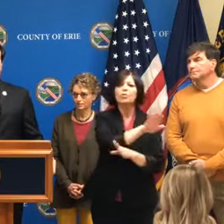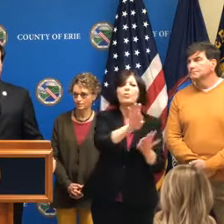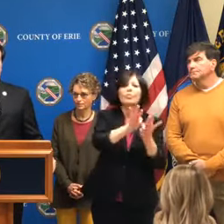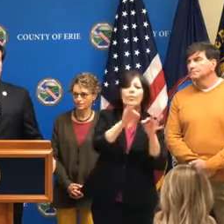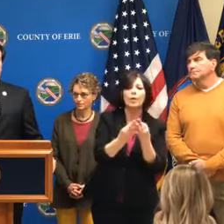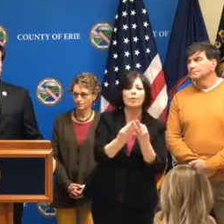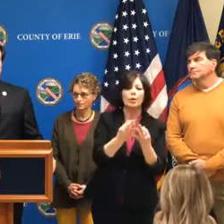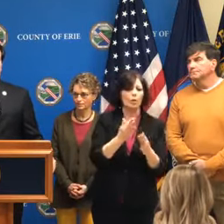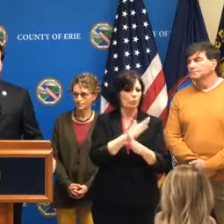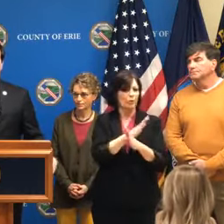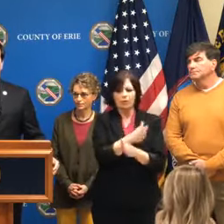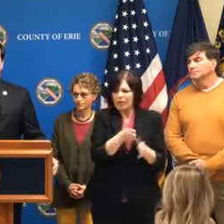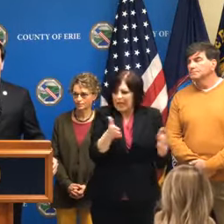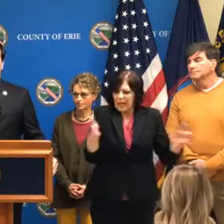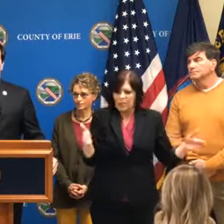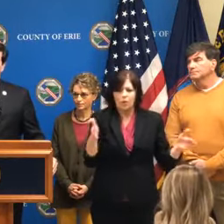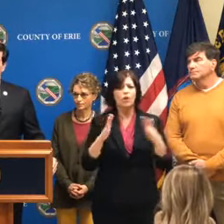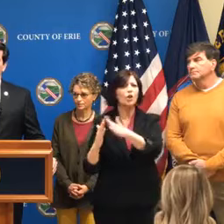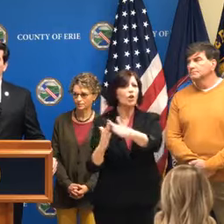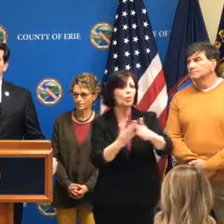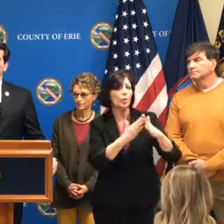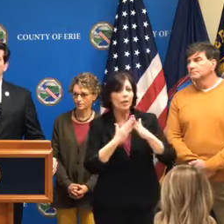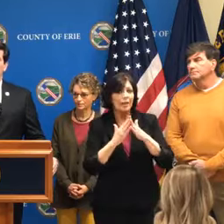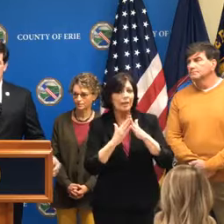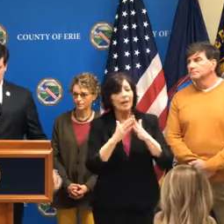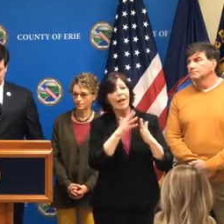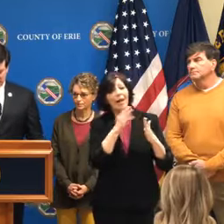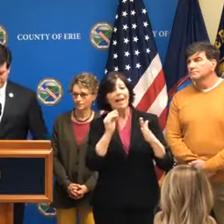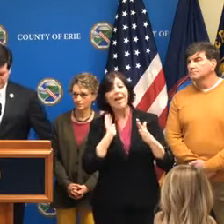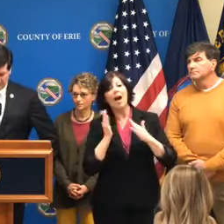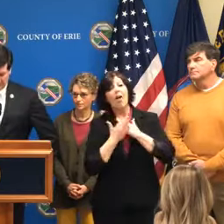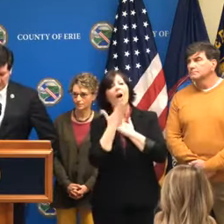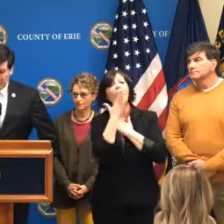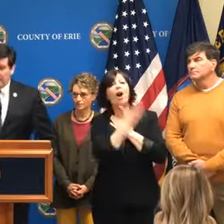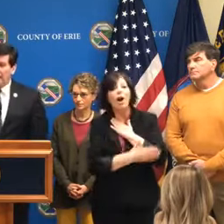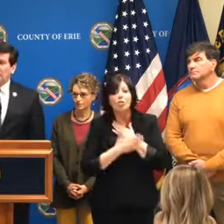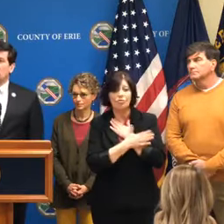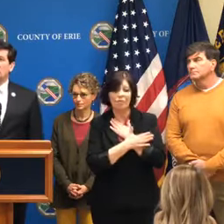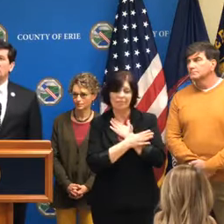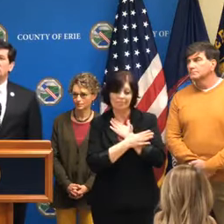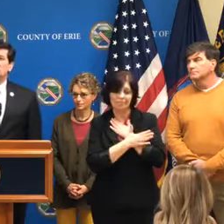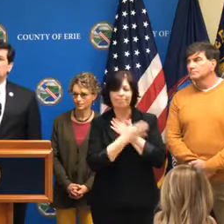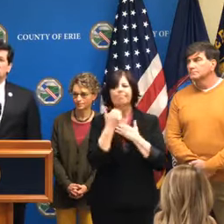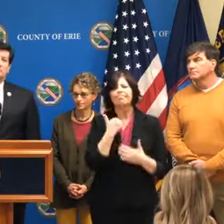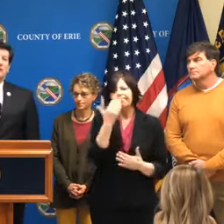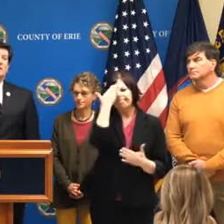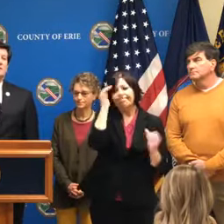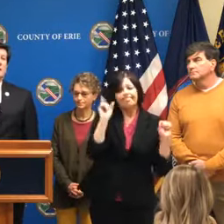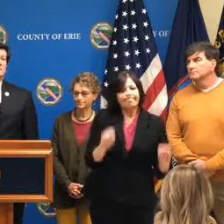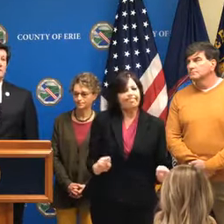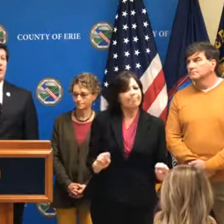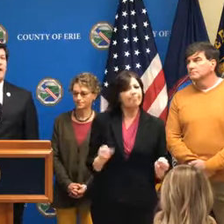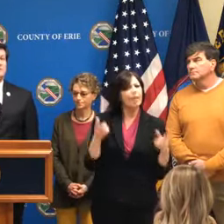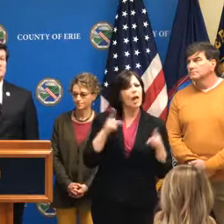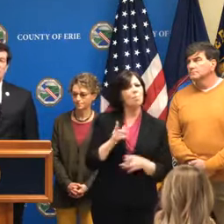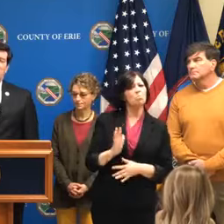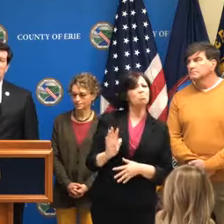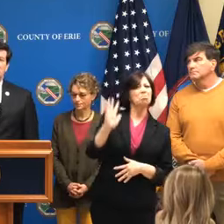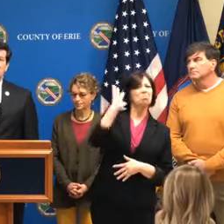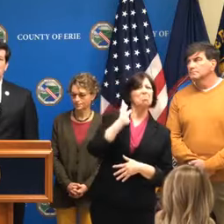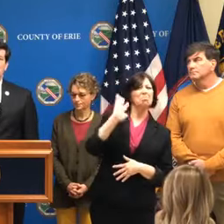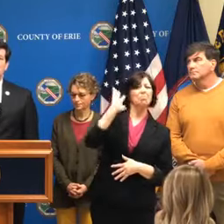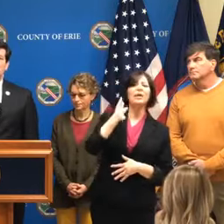our neighbors, our community, and for that matter, our country. I know we can do this because we've done it in times in the past,